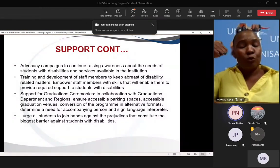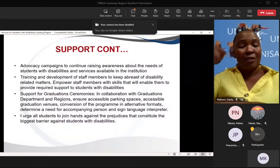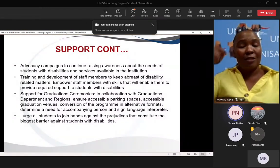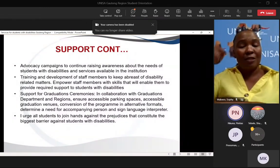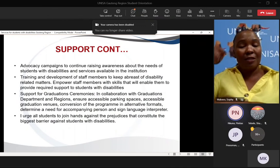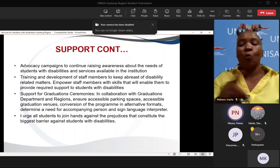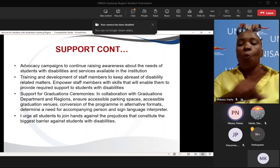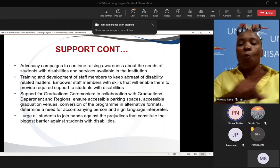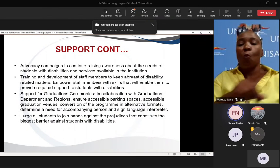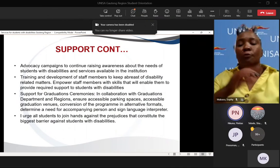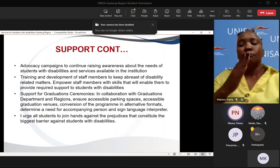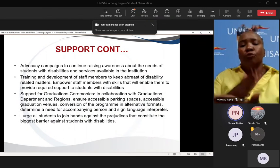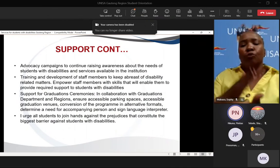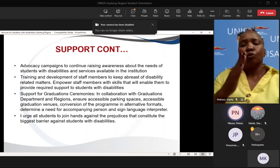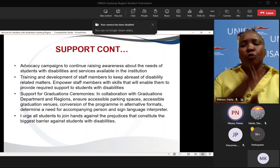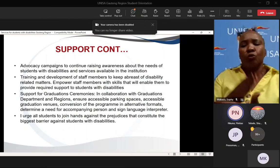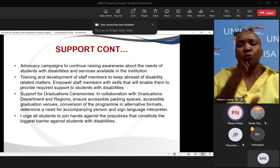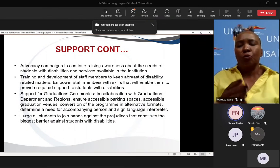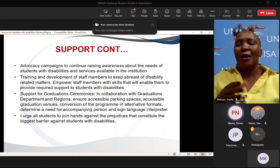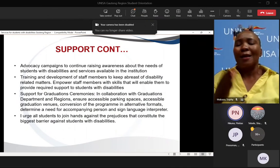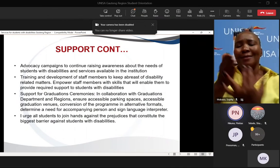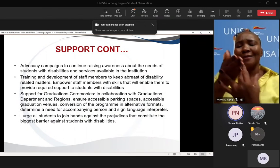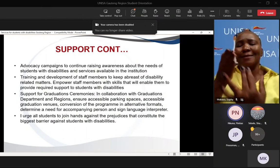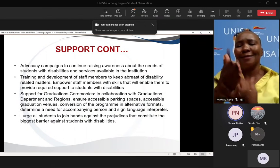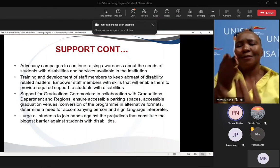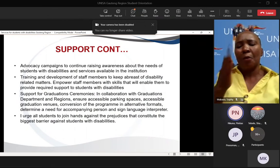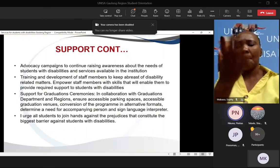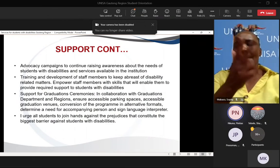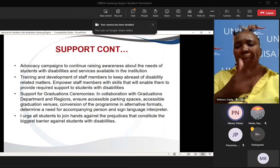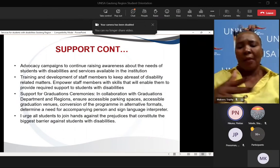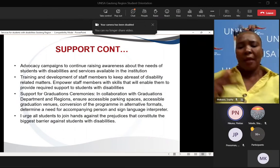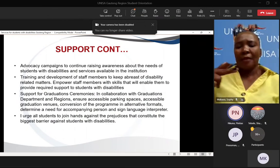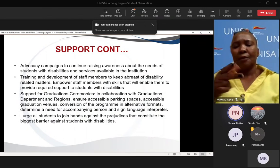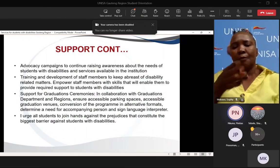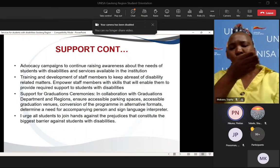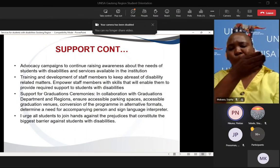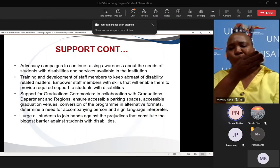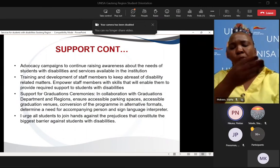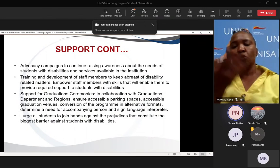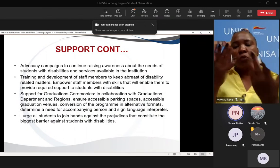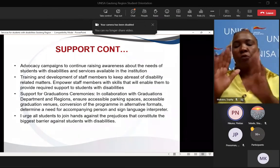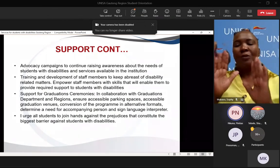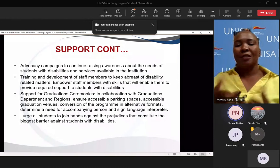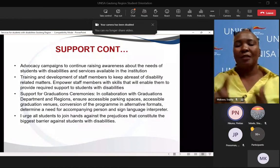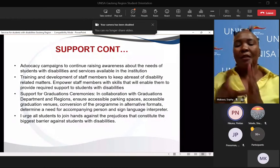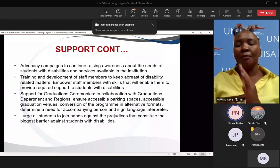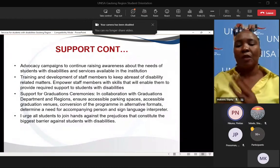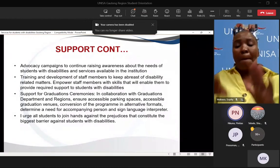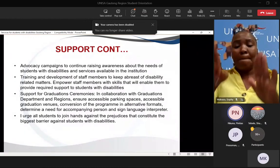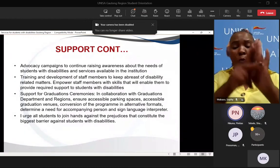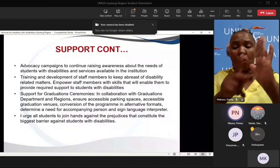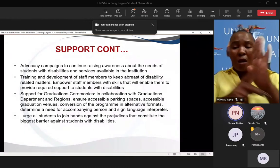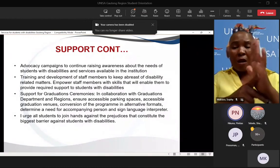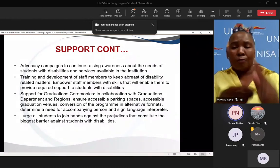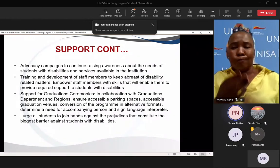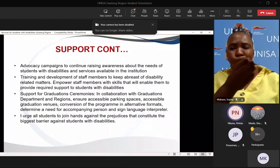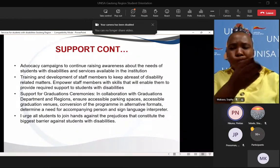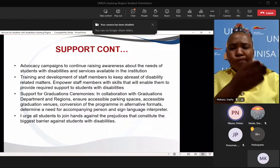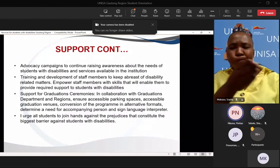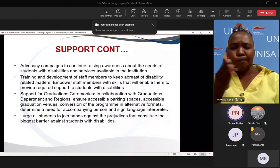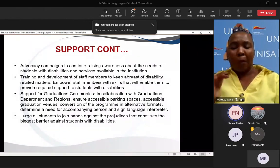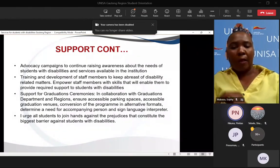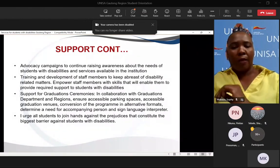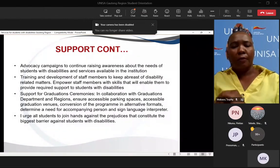well to ensure that this accessible parking space for students with disabilities and the programs are made